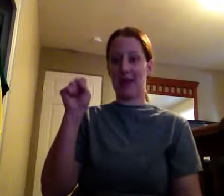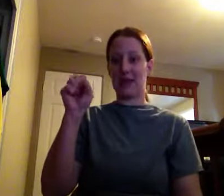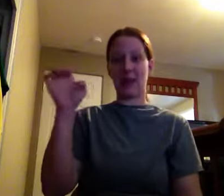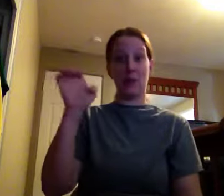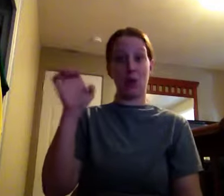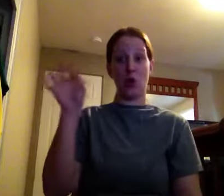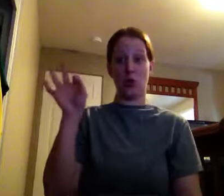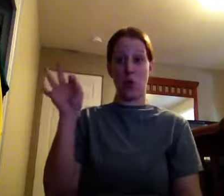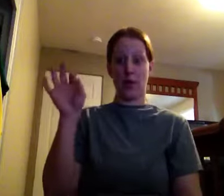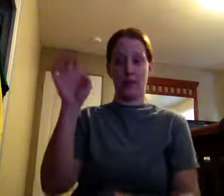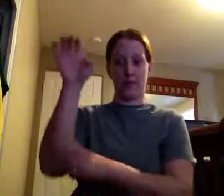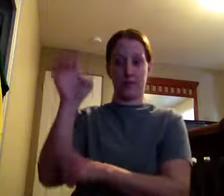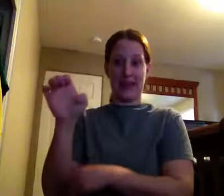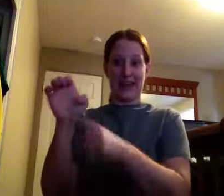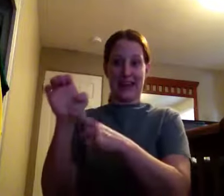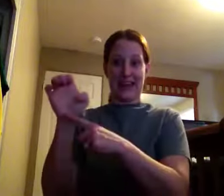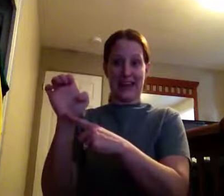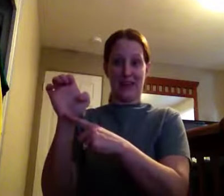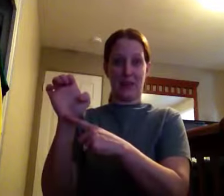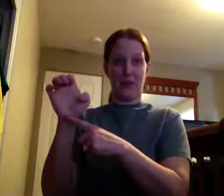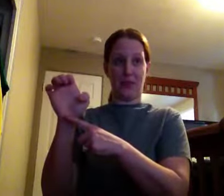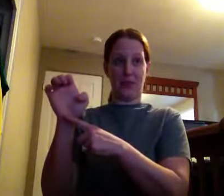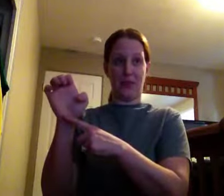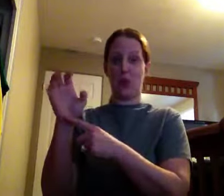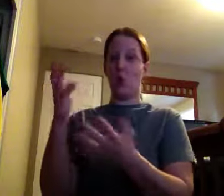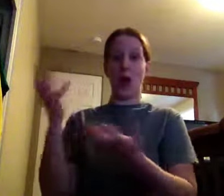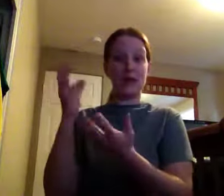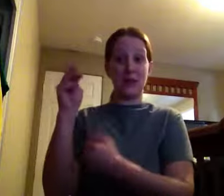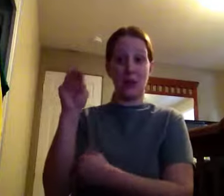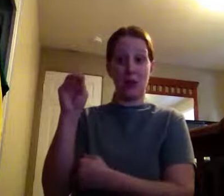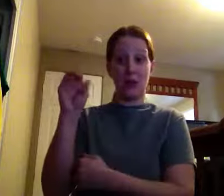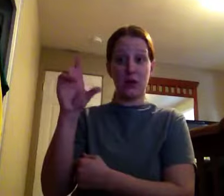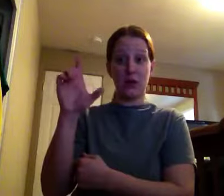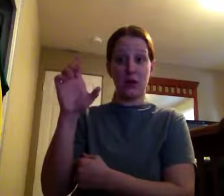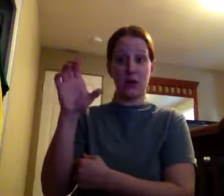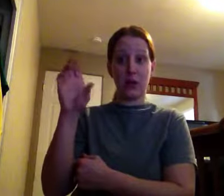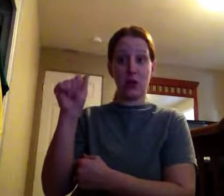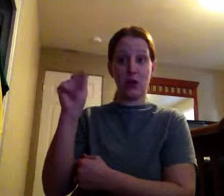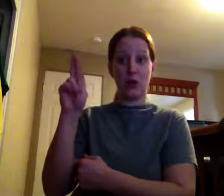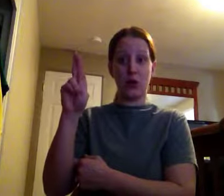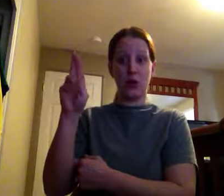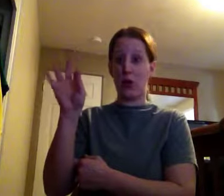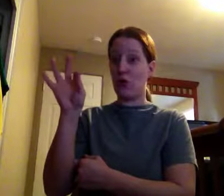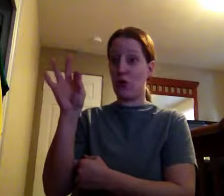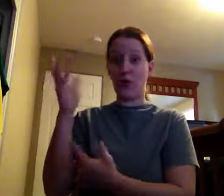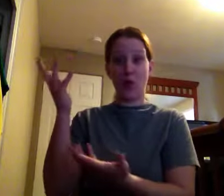my actual molecular formula. So what's the molecular formula? Well, you divide these into each other and you get